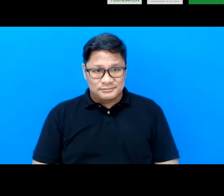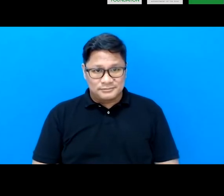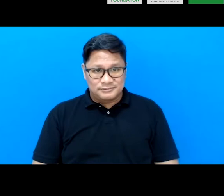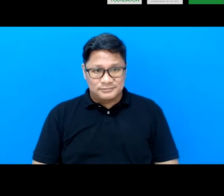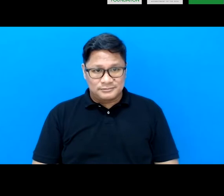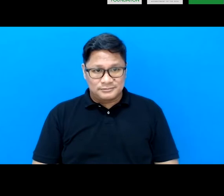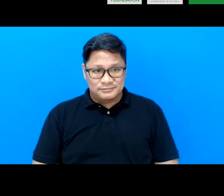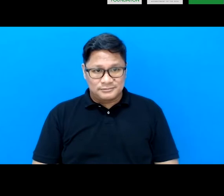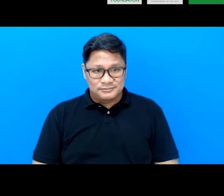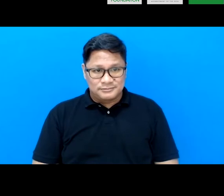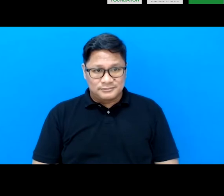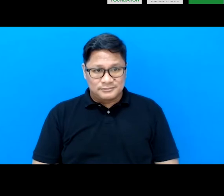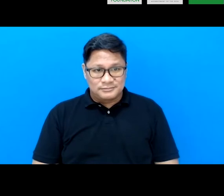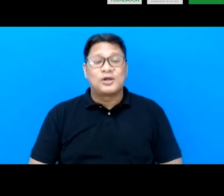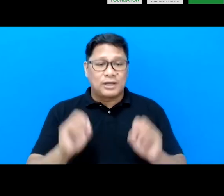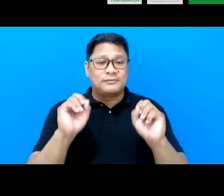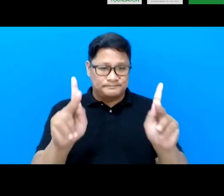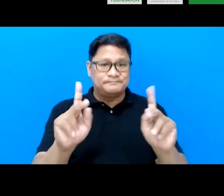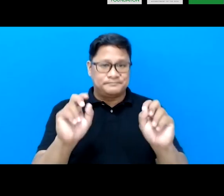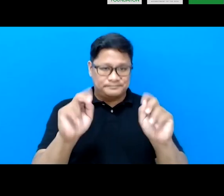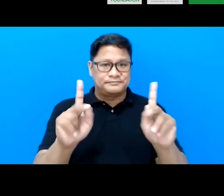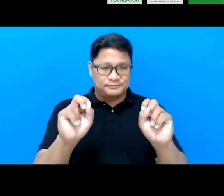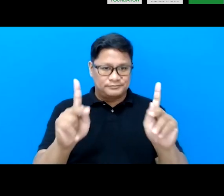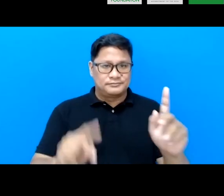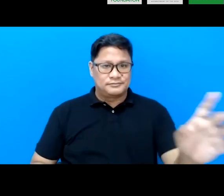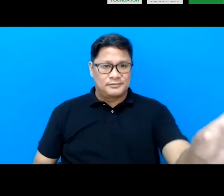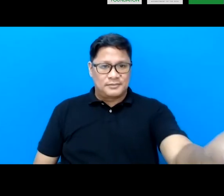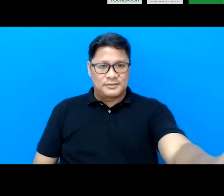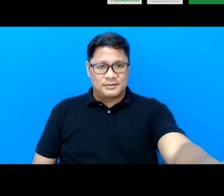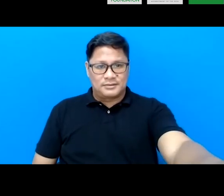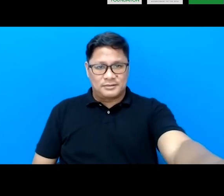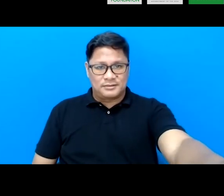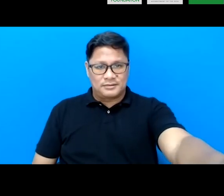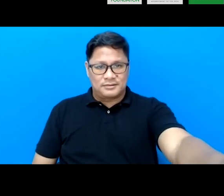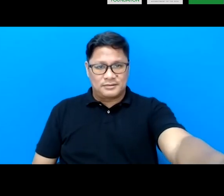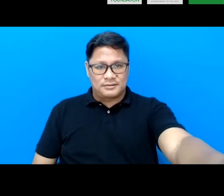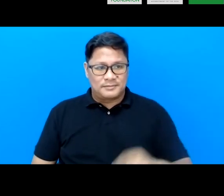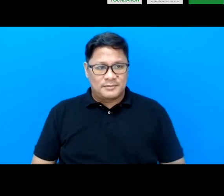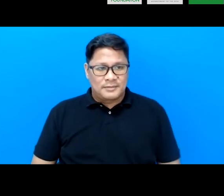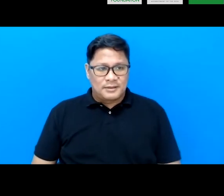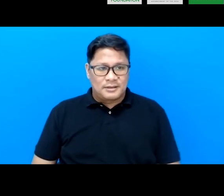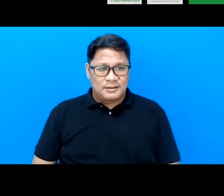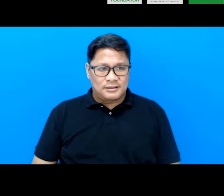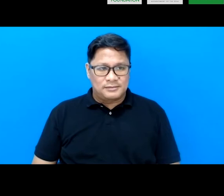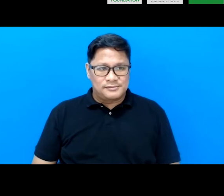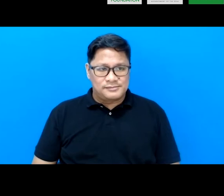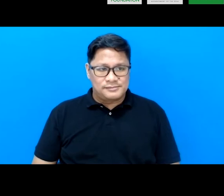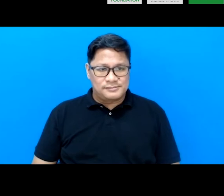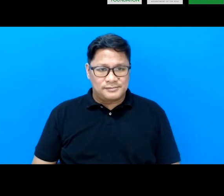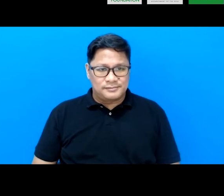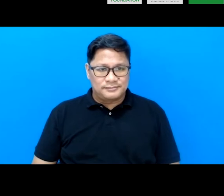we can get Okay. as many lessons as done. So maybe perhaps after lesson 5,